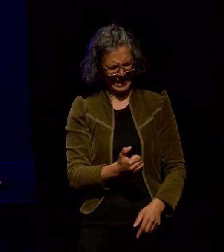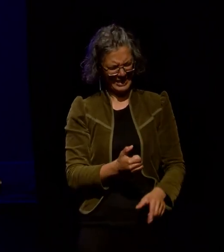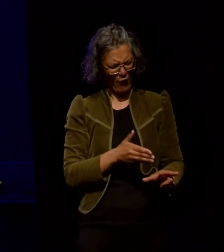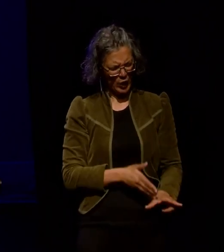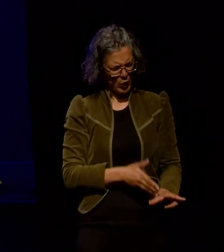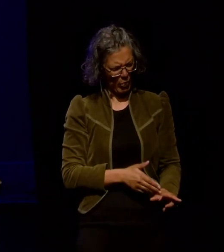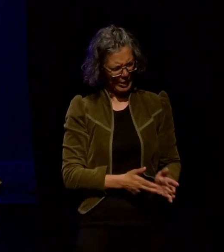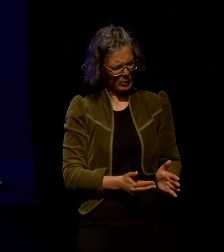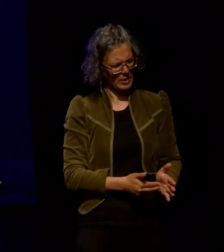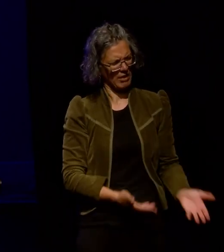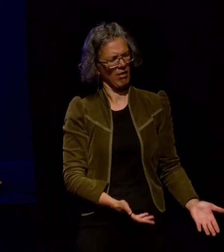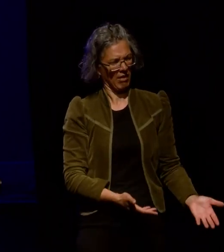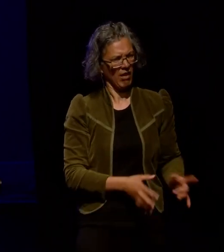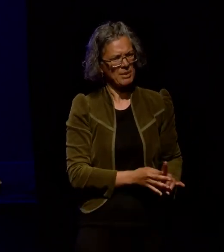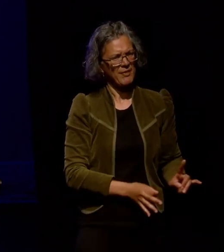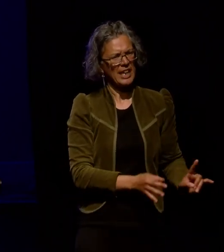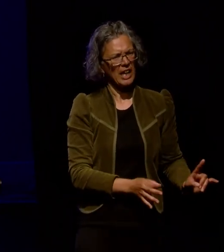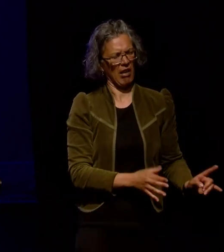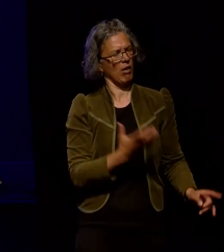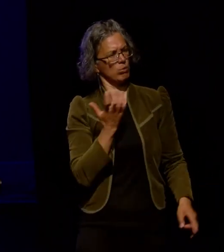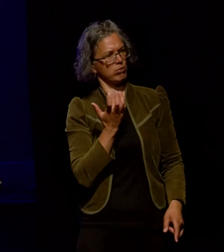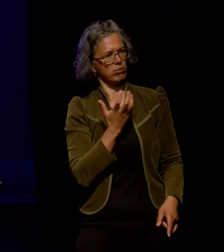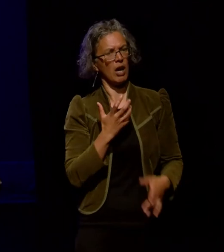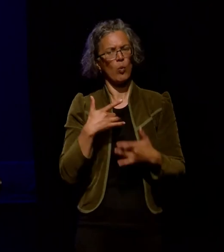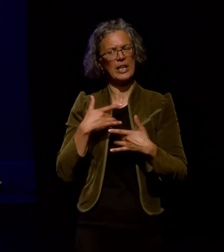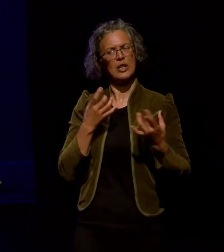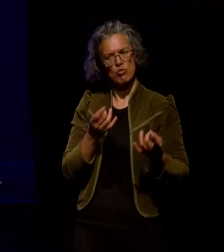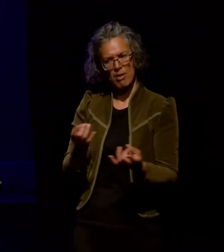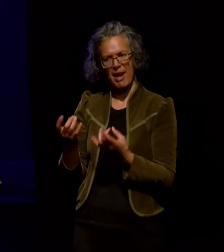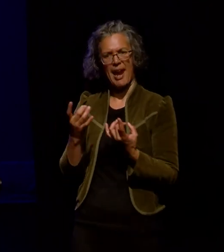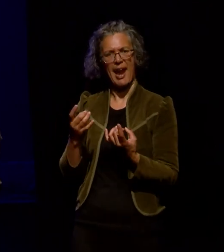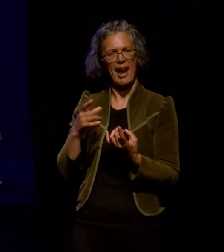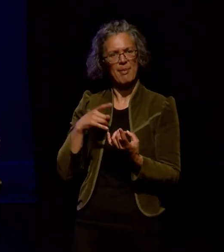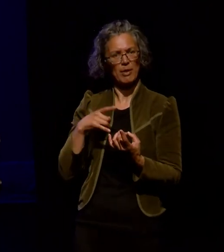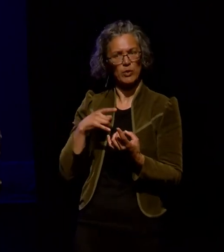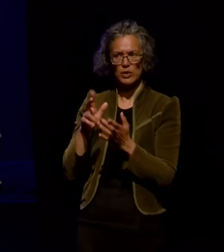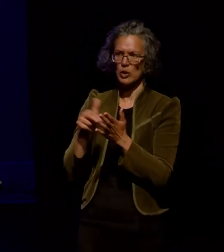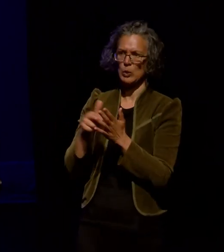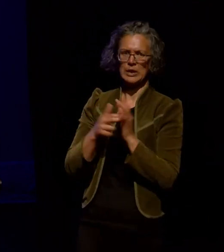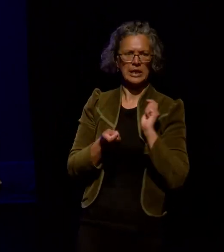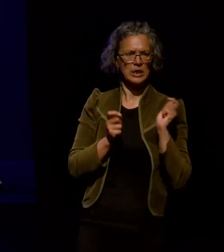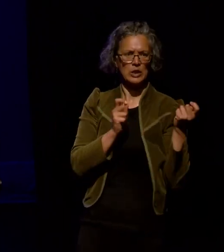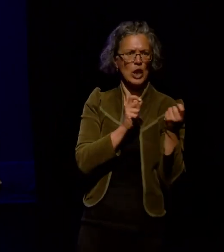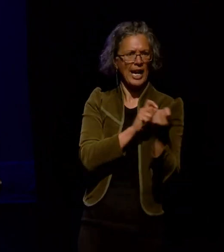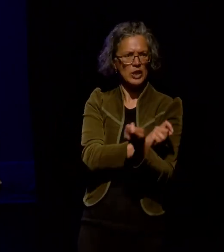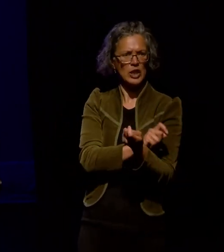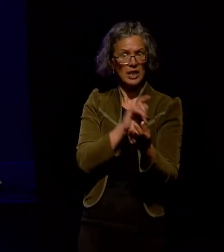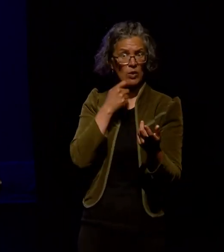national organisation, we've got to prepare and respond for this because our country is changing and it'll be great.